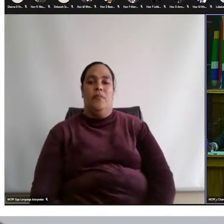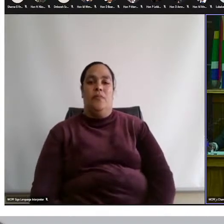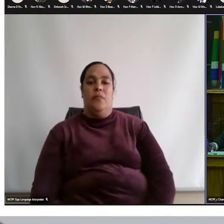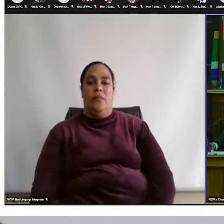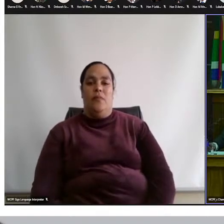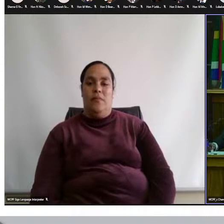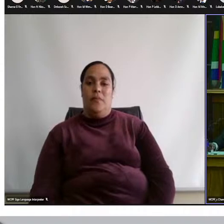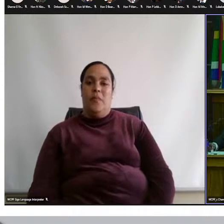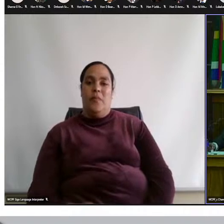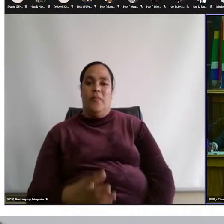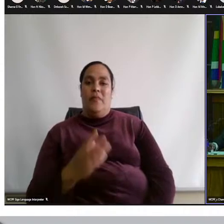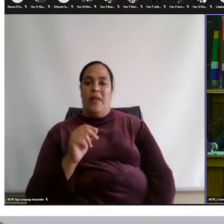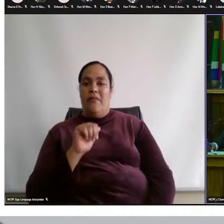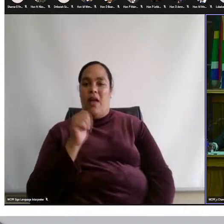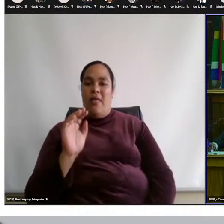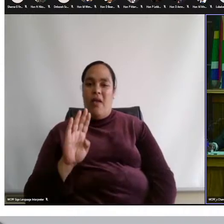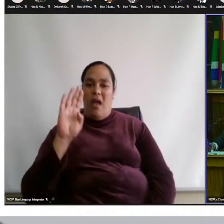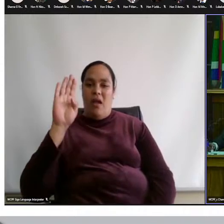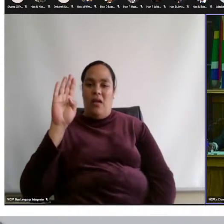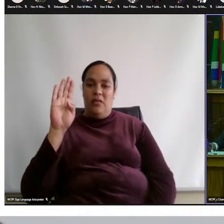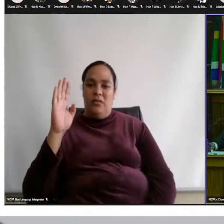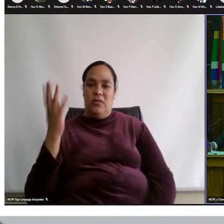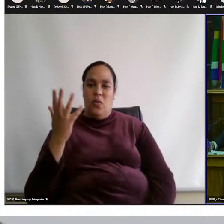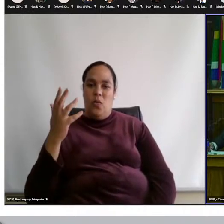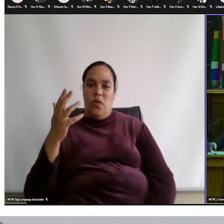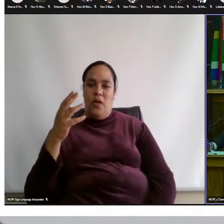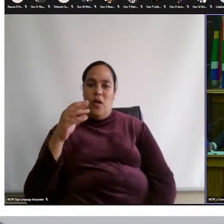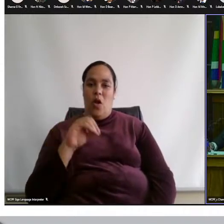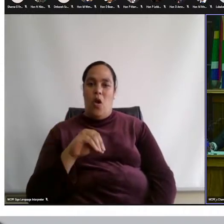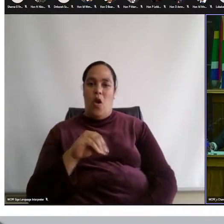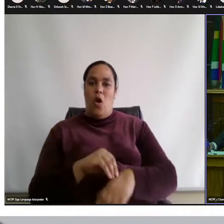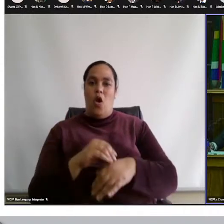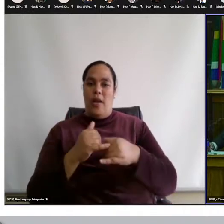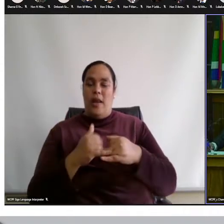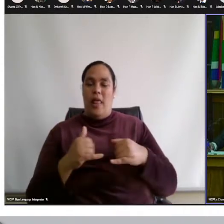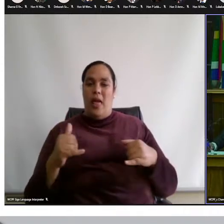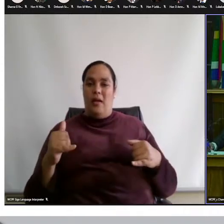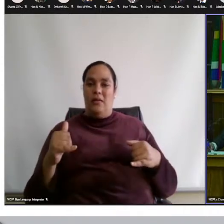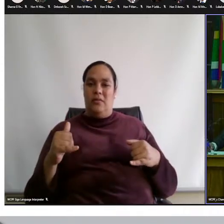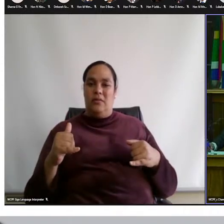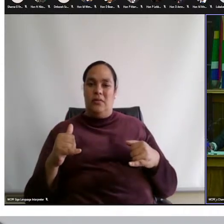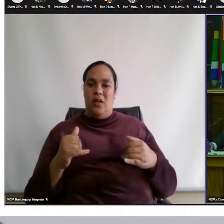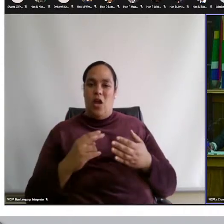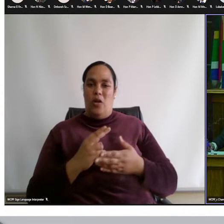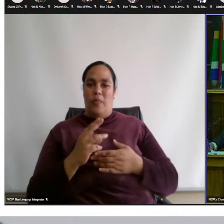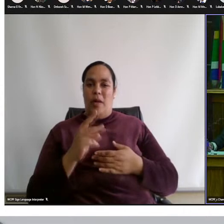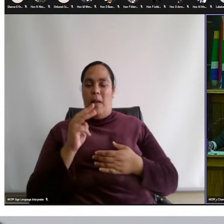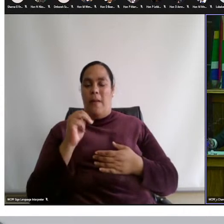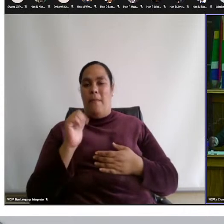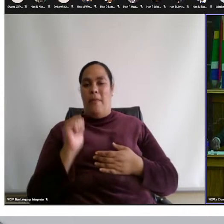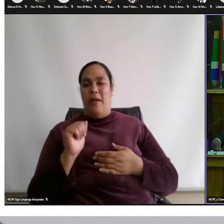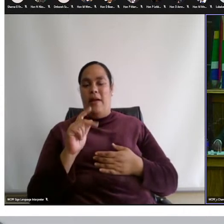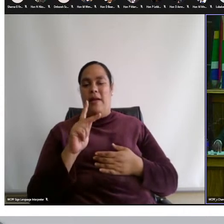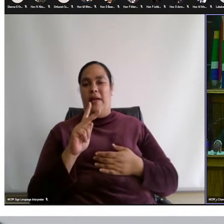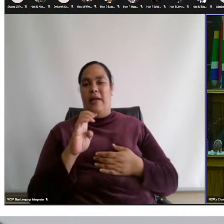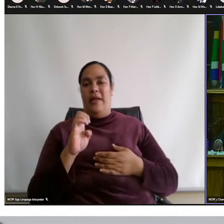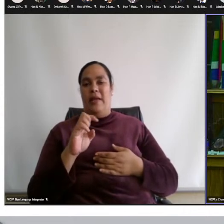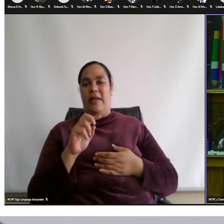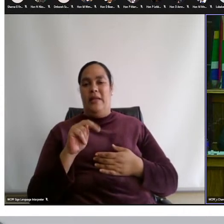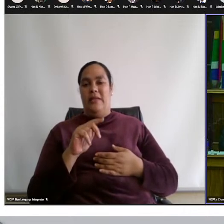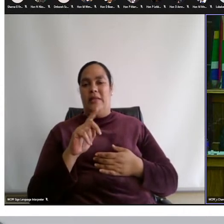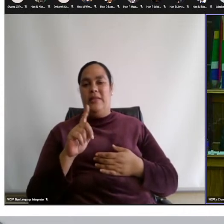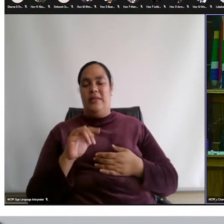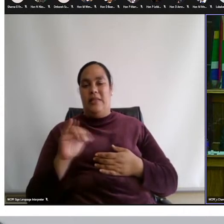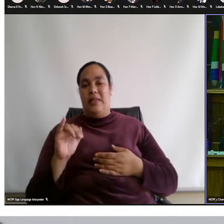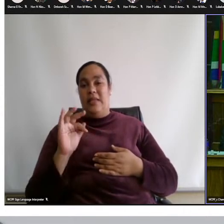There is another hand in the online platform, Honourable Mackenzie. If it